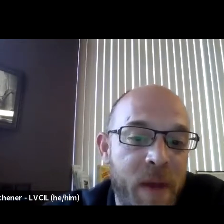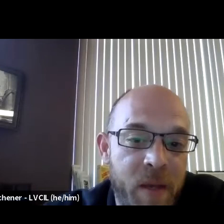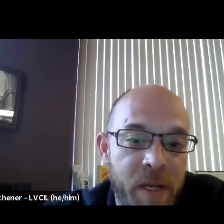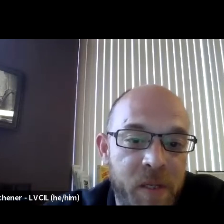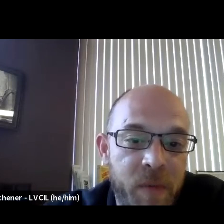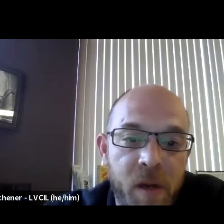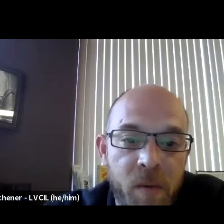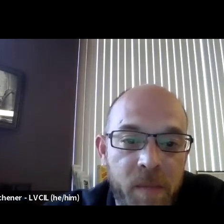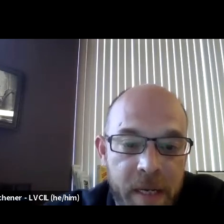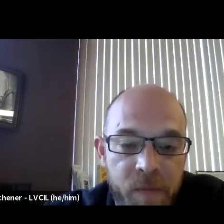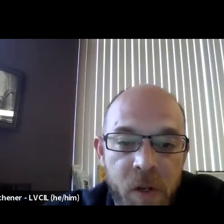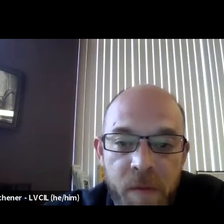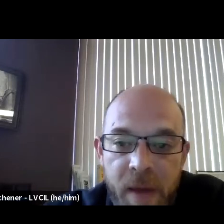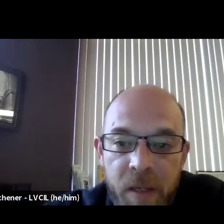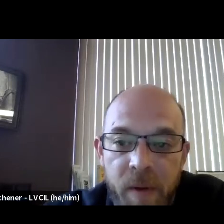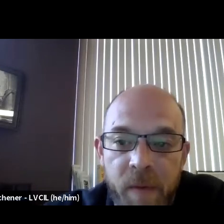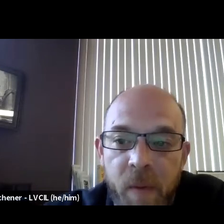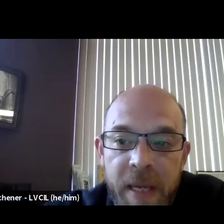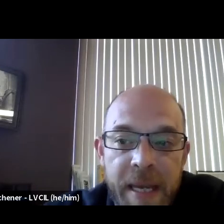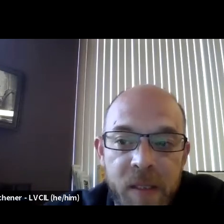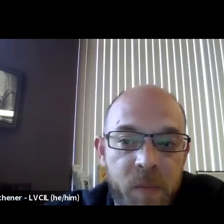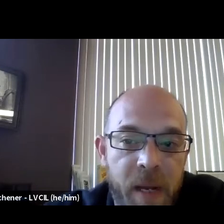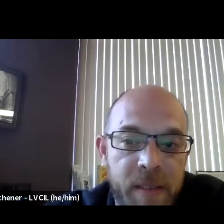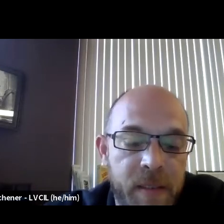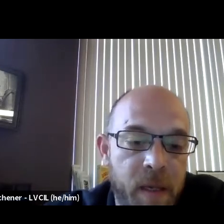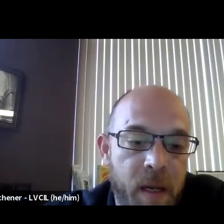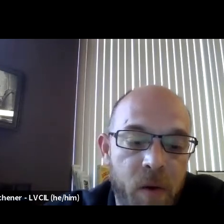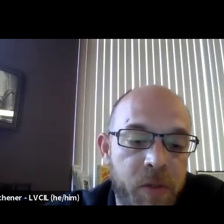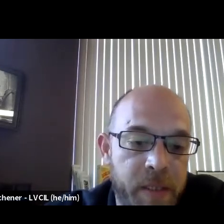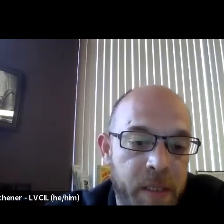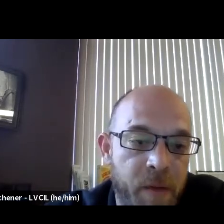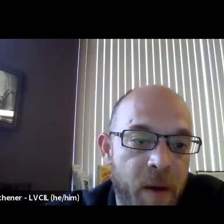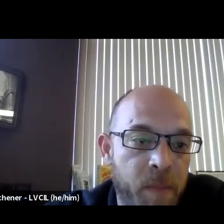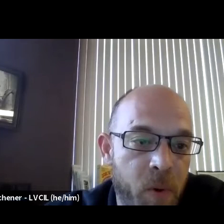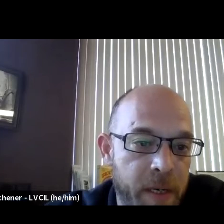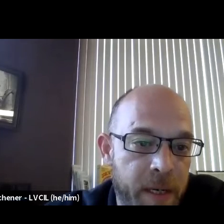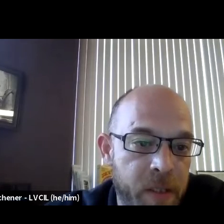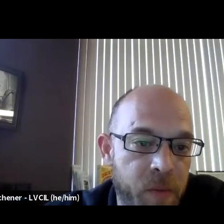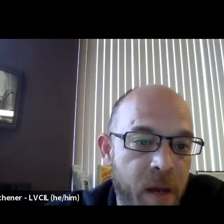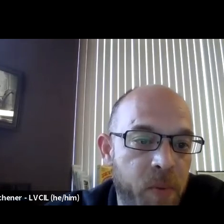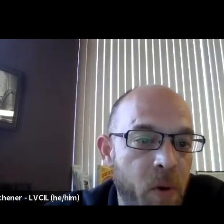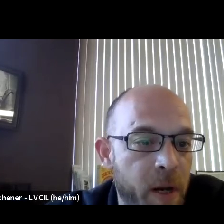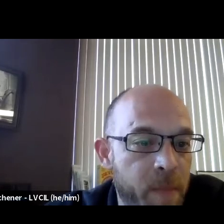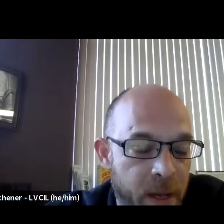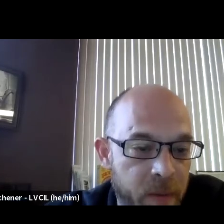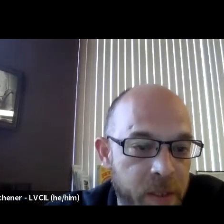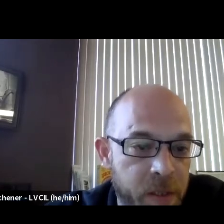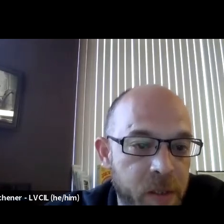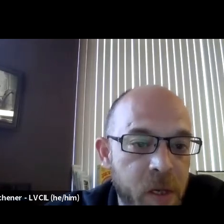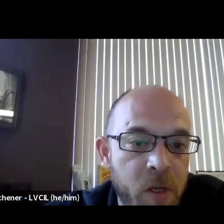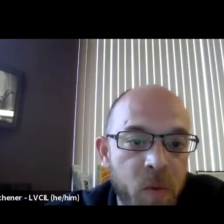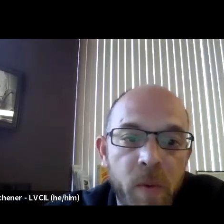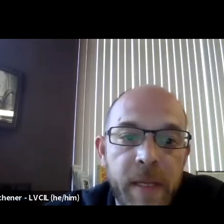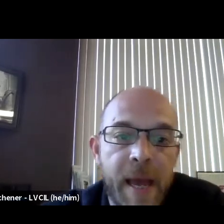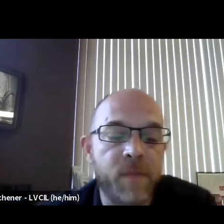program evaluation, we know, many of you know the value of it, but we can't express or stress enough how important it is. Without program